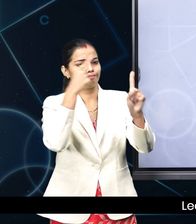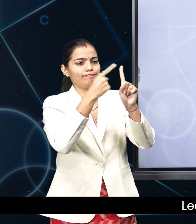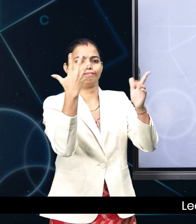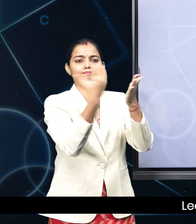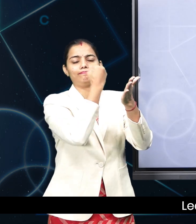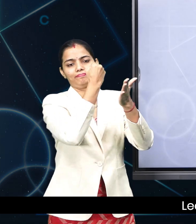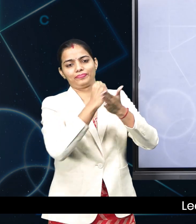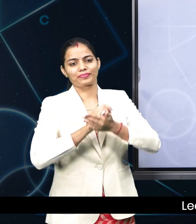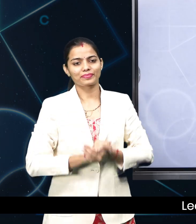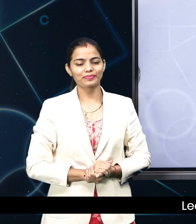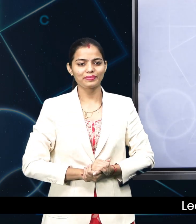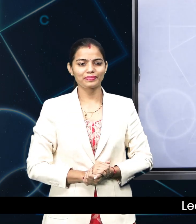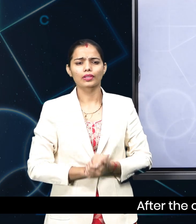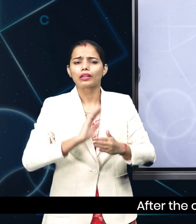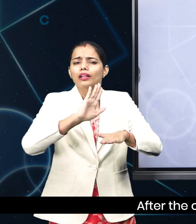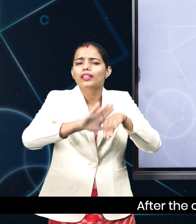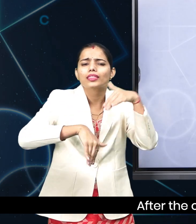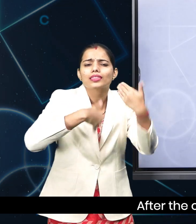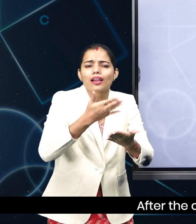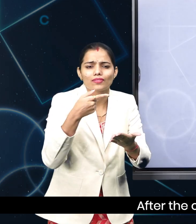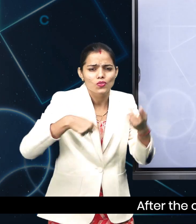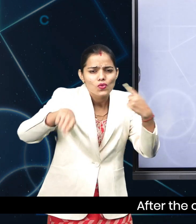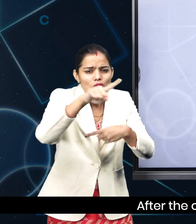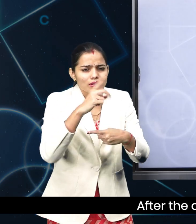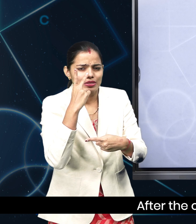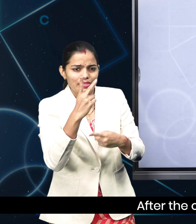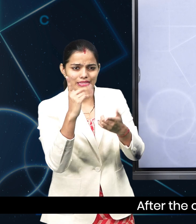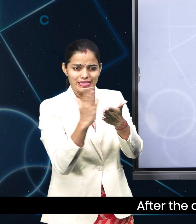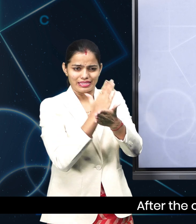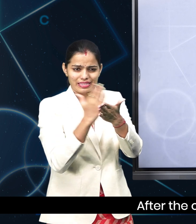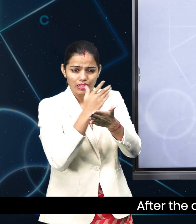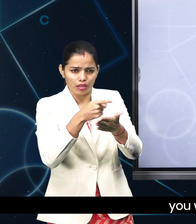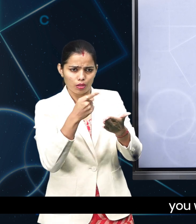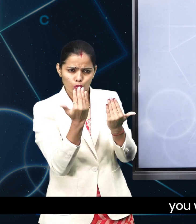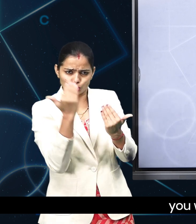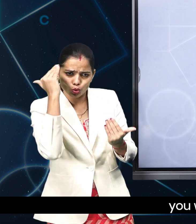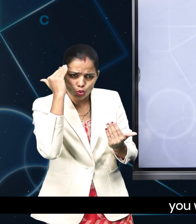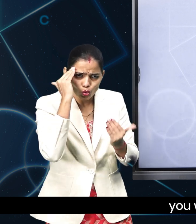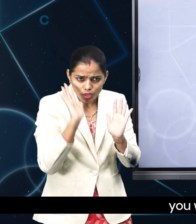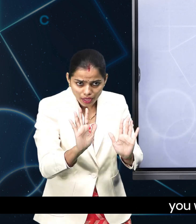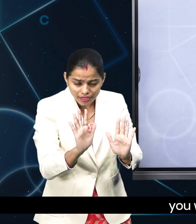Learning outcomes. After the completion of this lesson, you will be able to